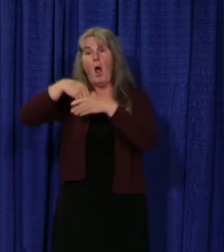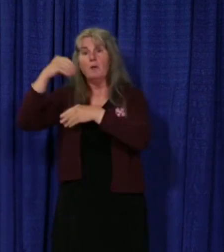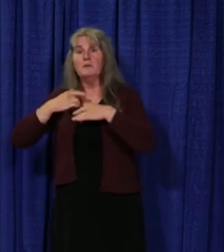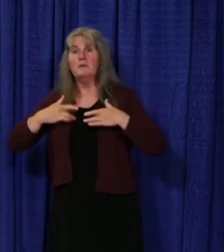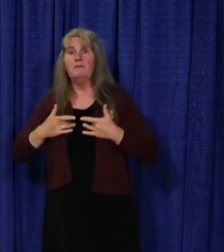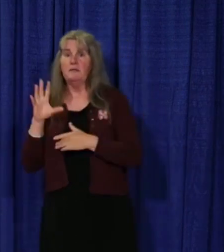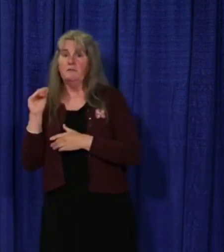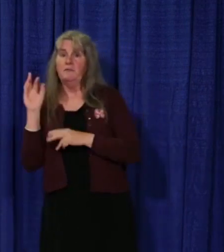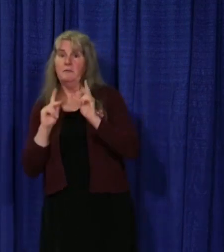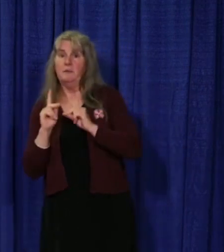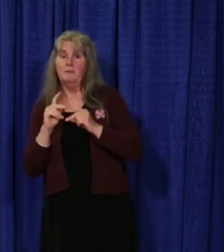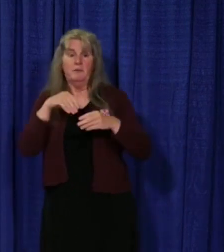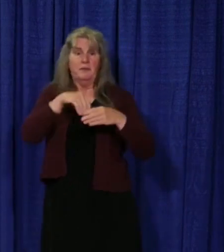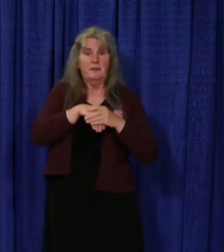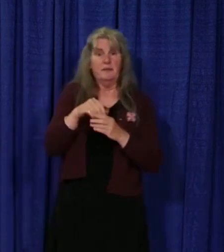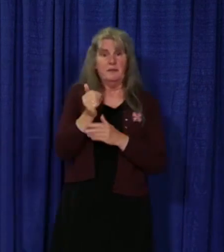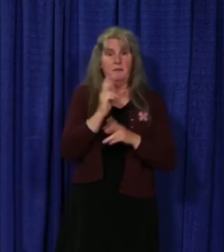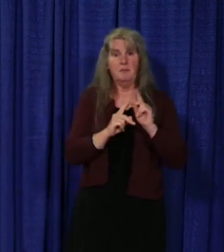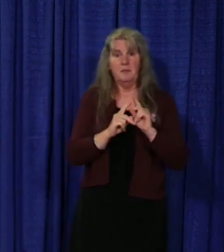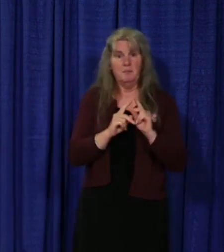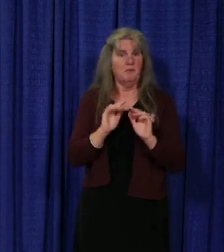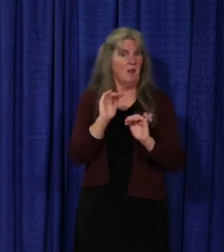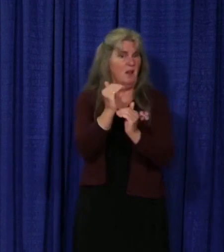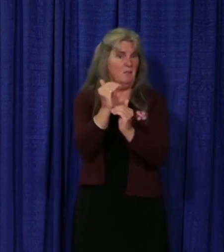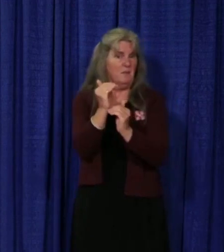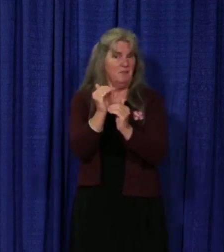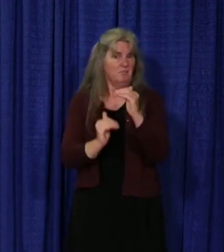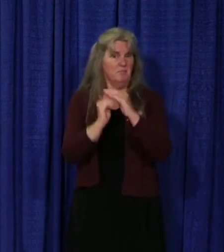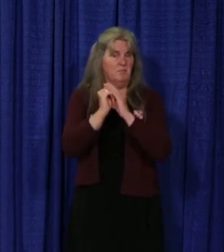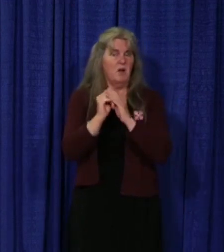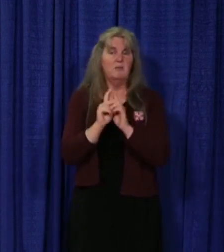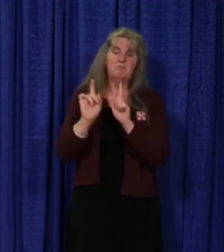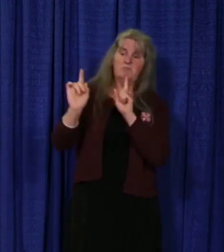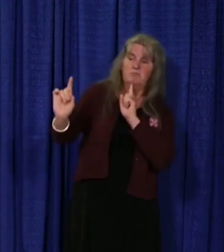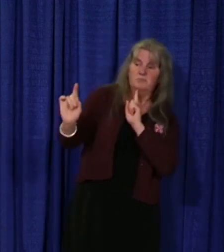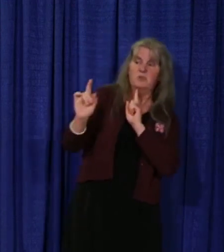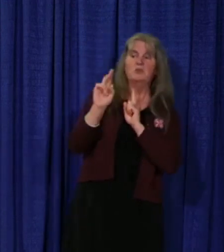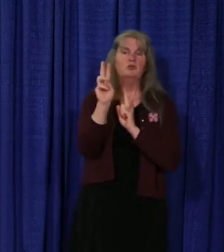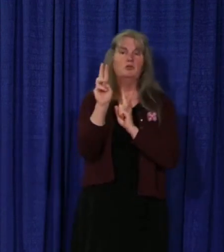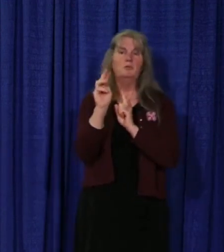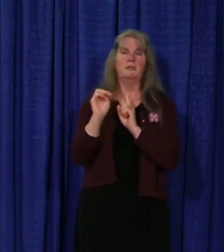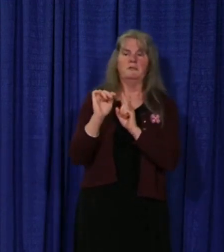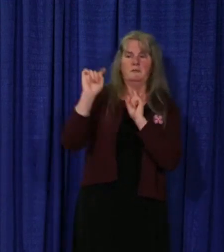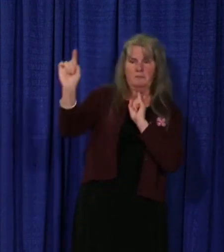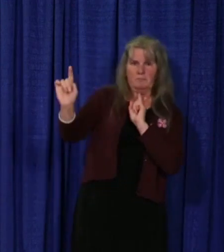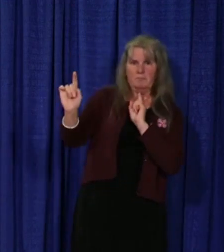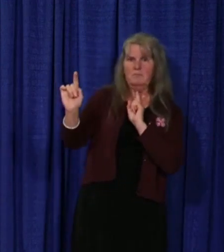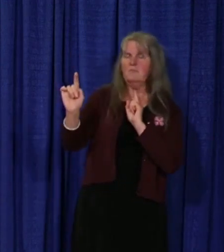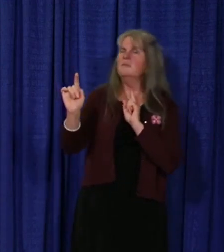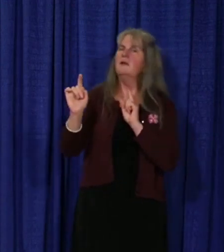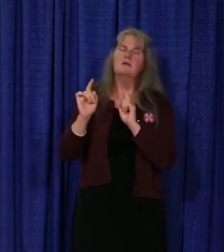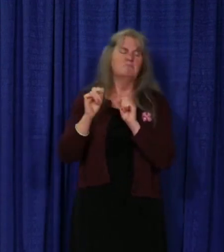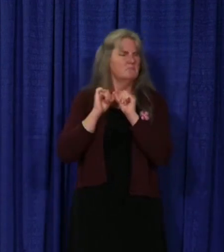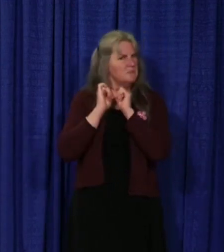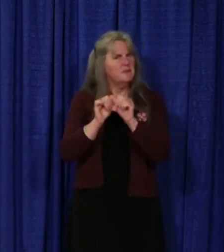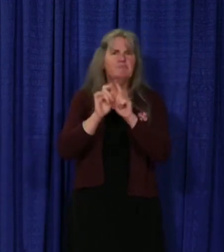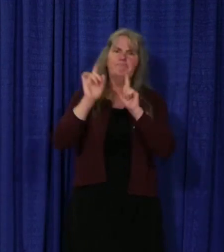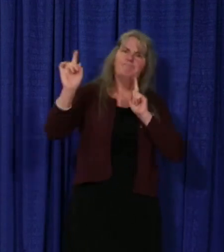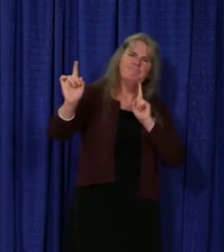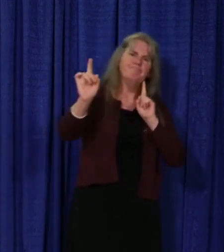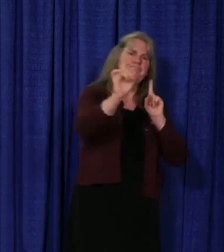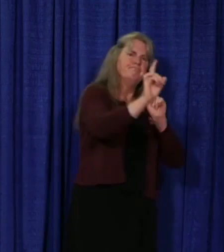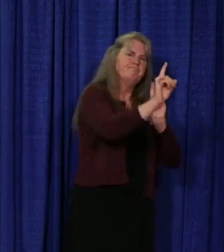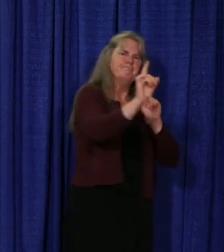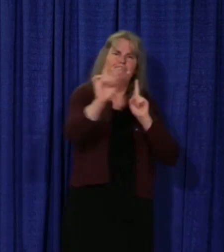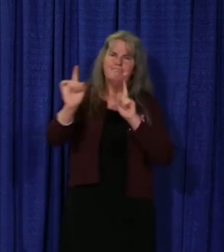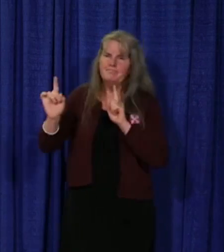outside gatherings and 10 inside, if you can stay 2 meters apart. And keep practicing physical distancing.